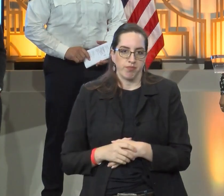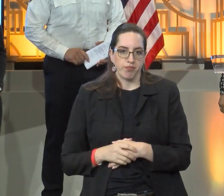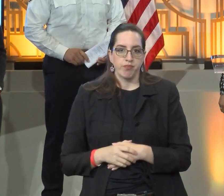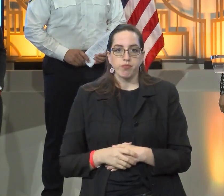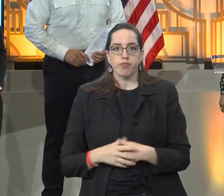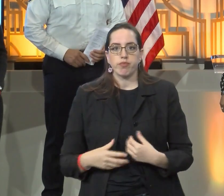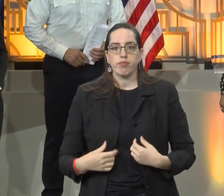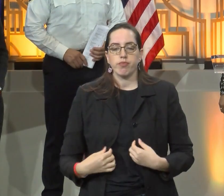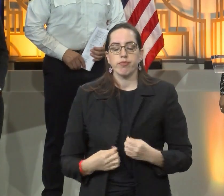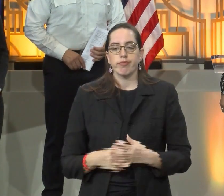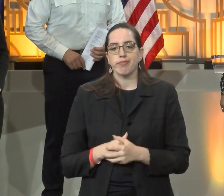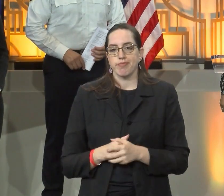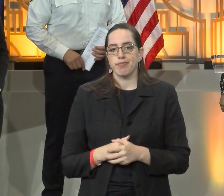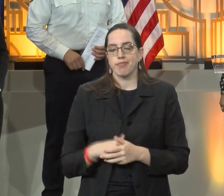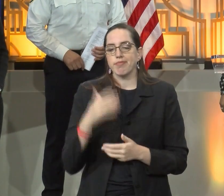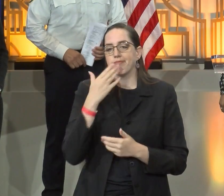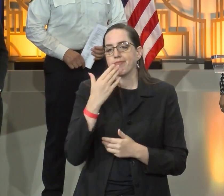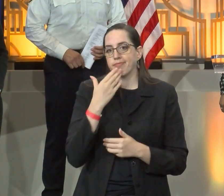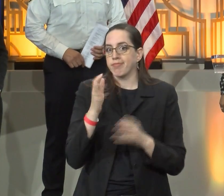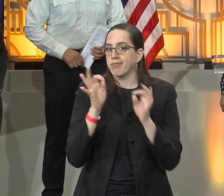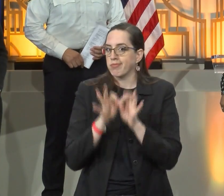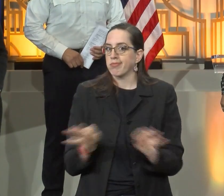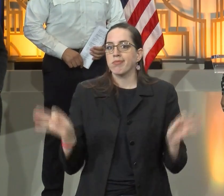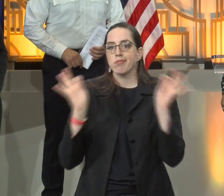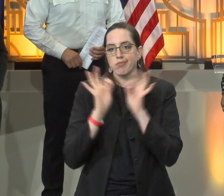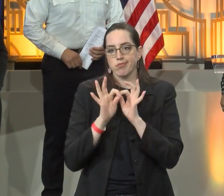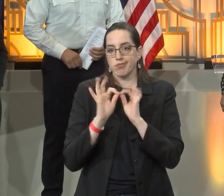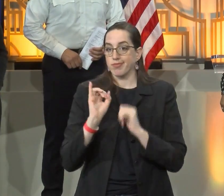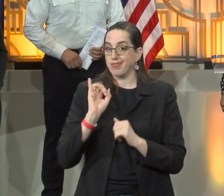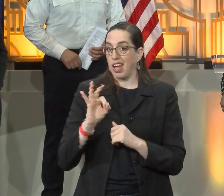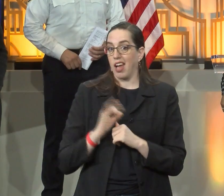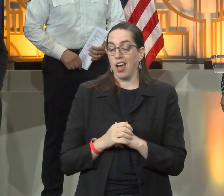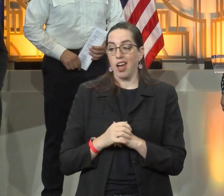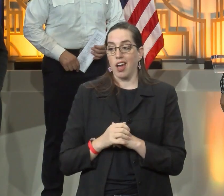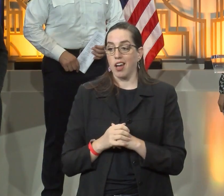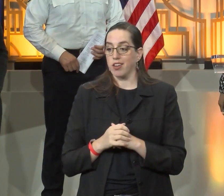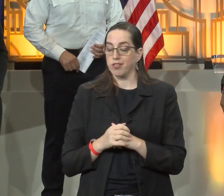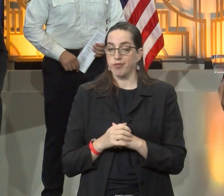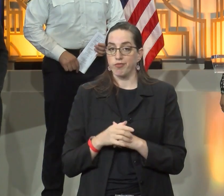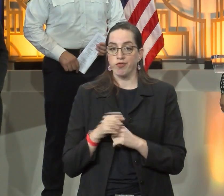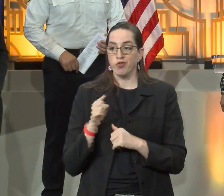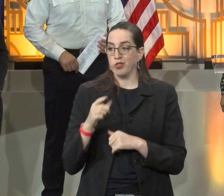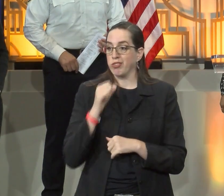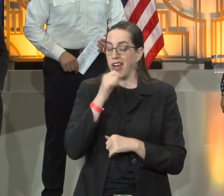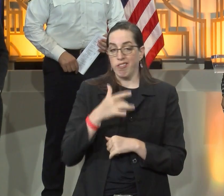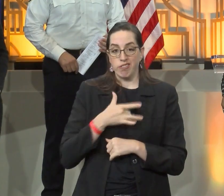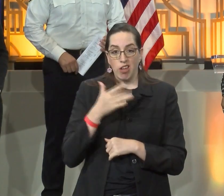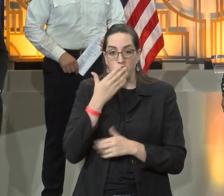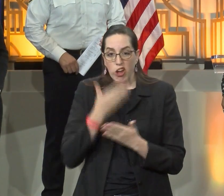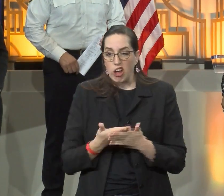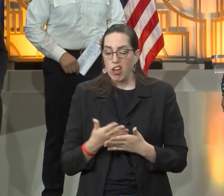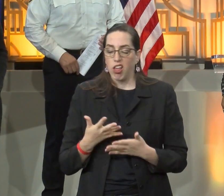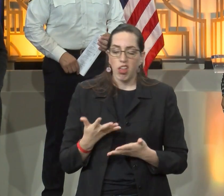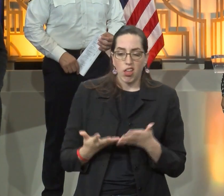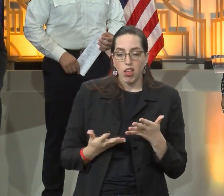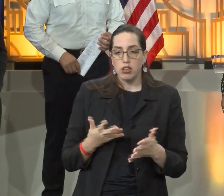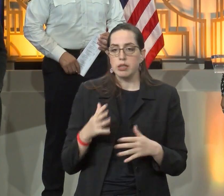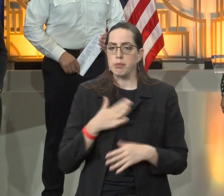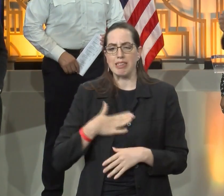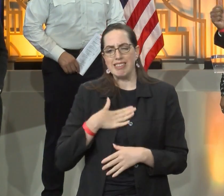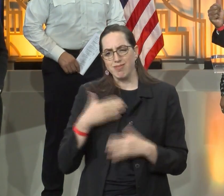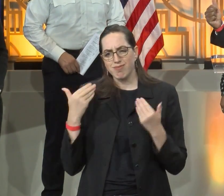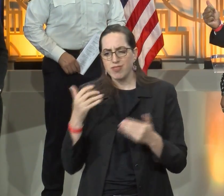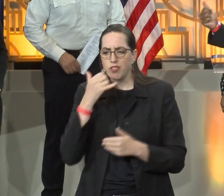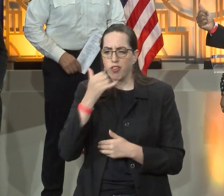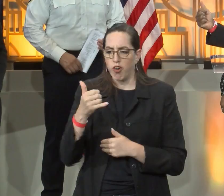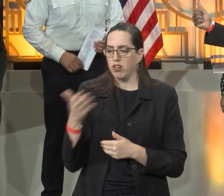Thank you so very much. And it's so important when people are, if you're not feeling well, please don't hesitate to